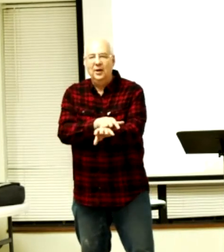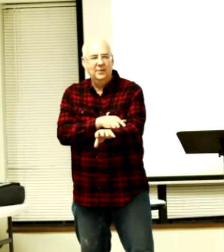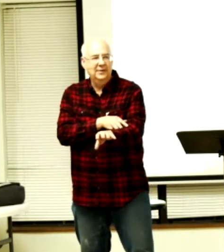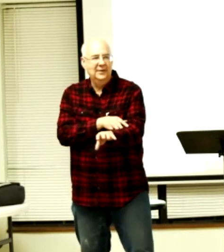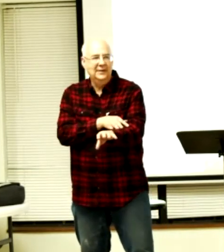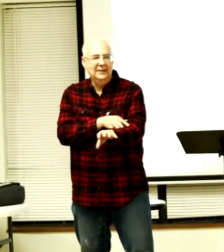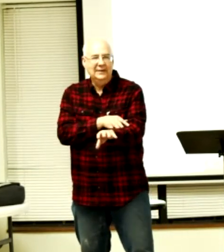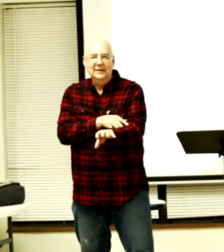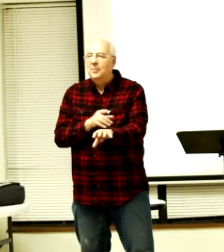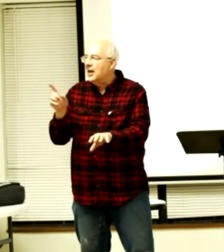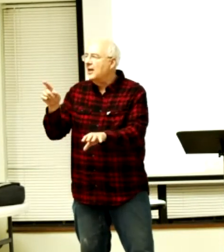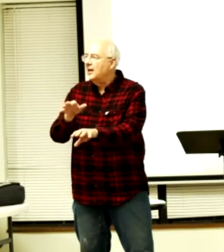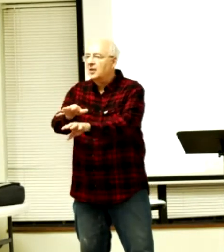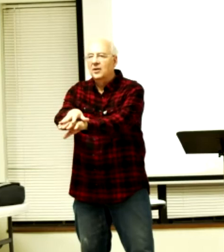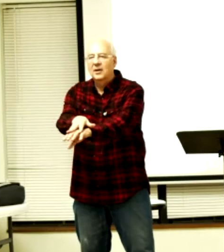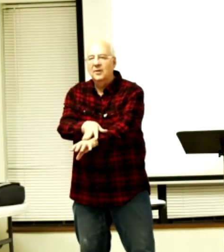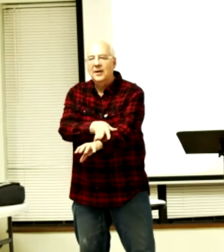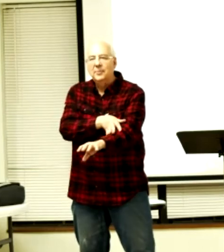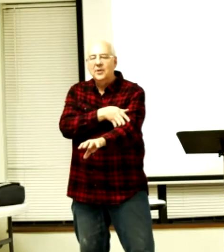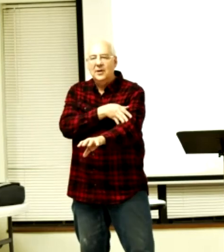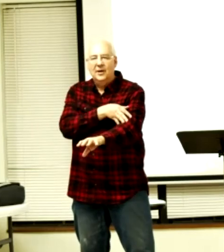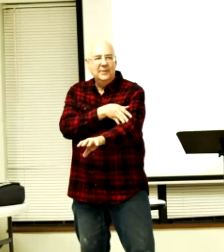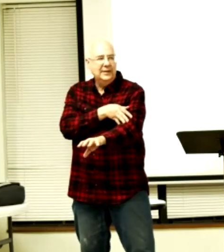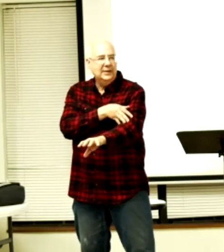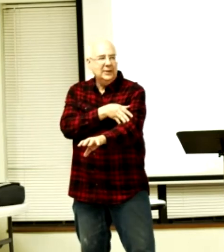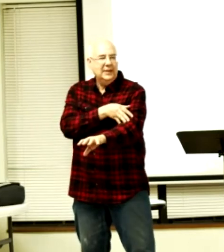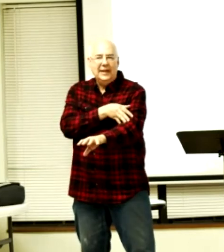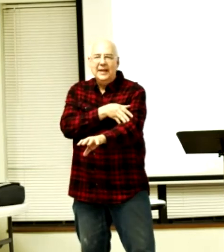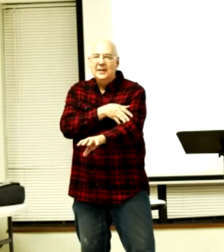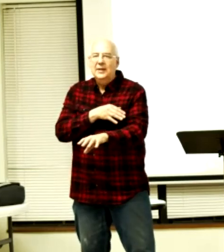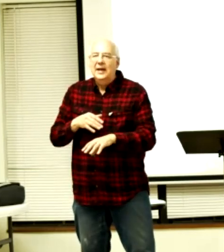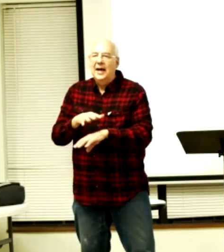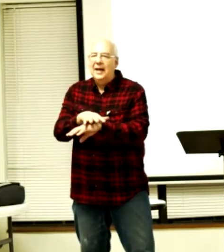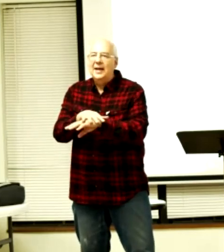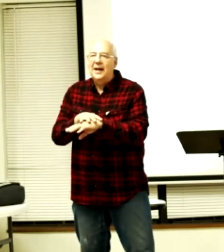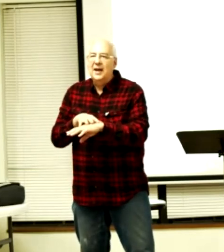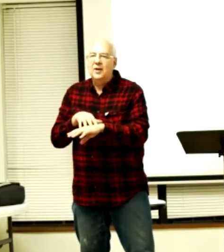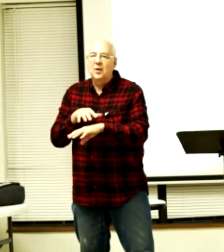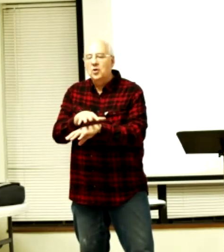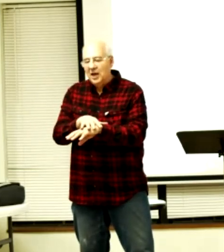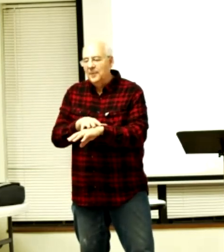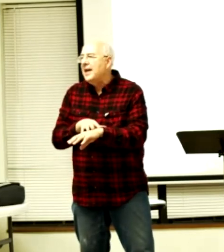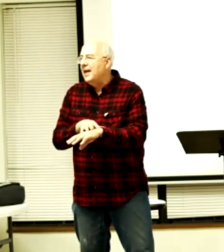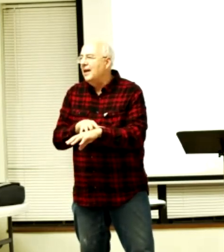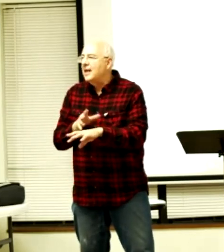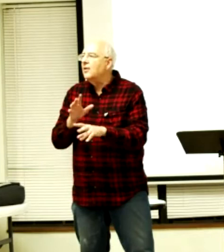slow. Peggy likes to go all the way up her arm. Okay, I kind of go across my hand either